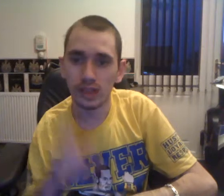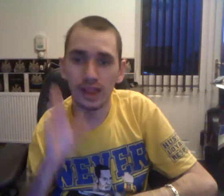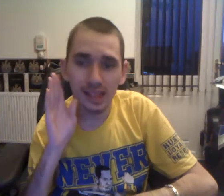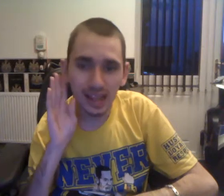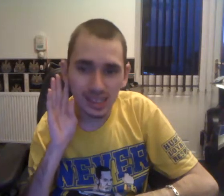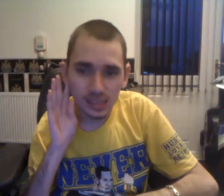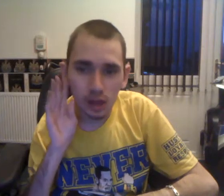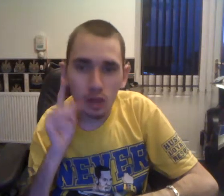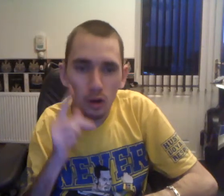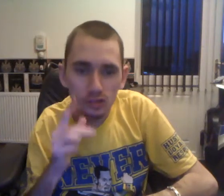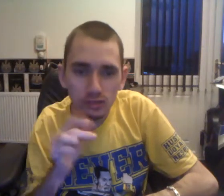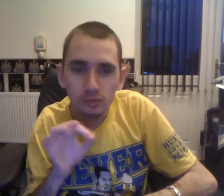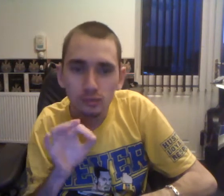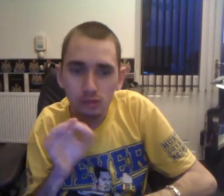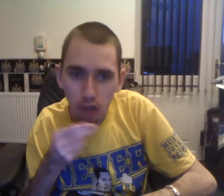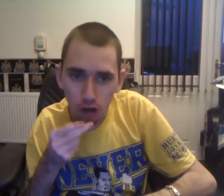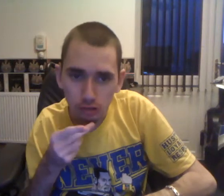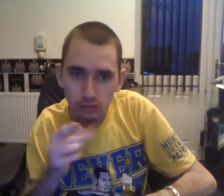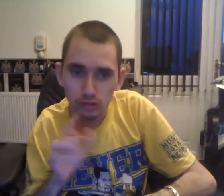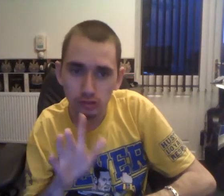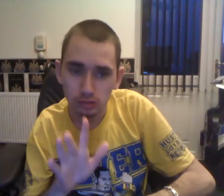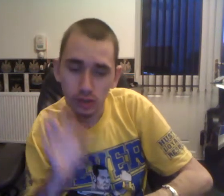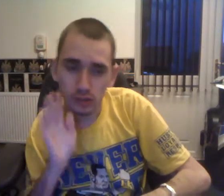Please listen closely to this song.